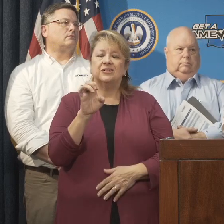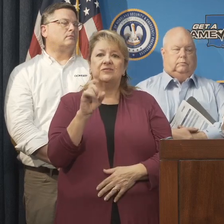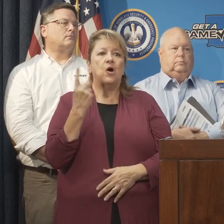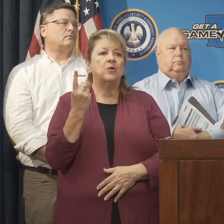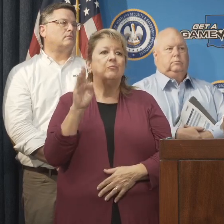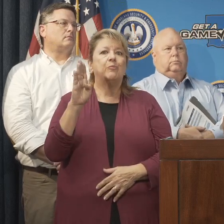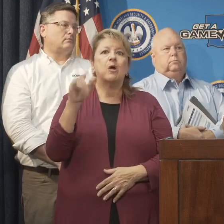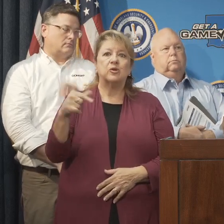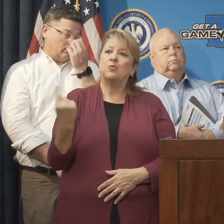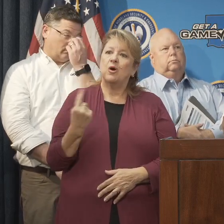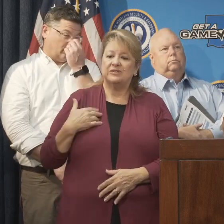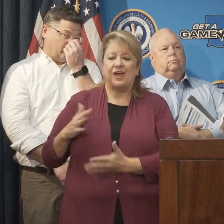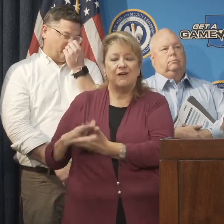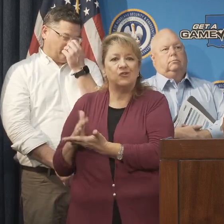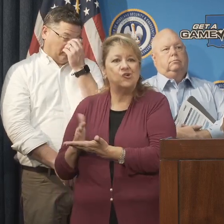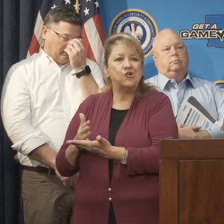barbecue